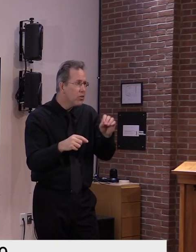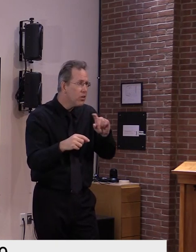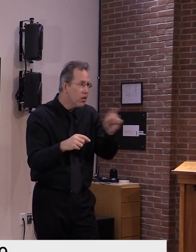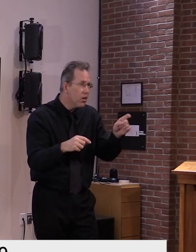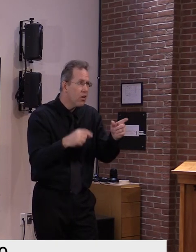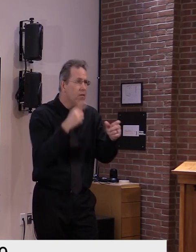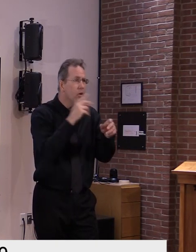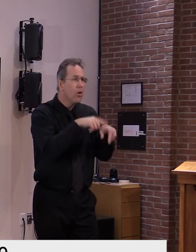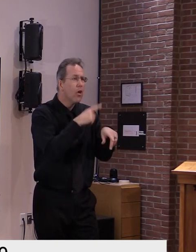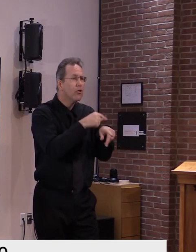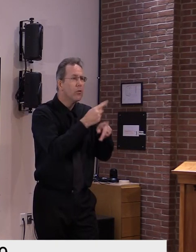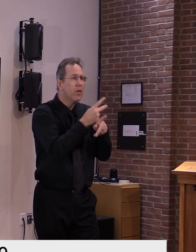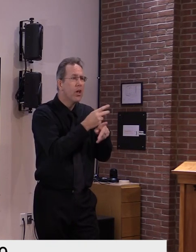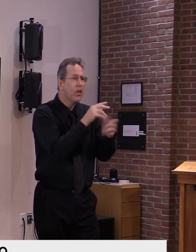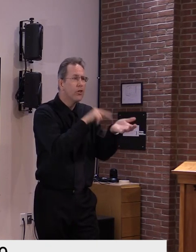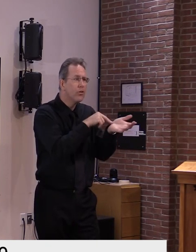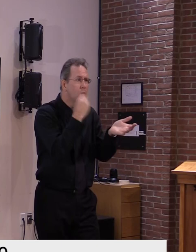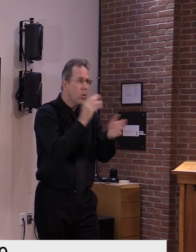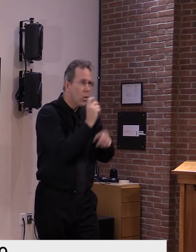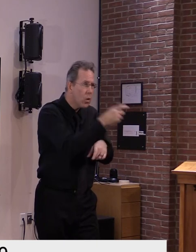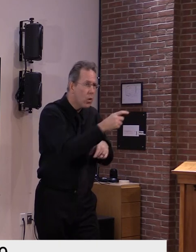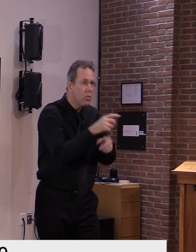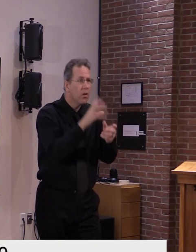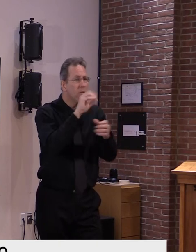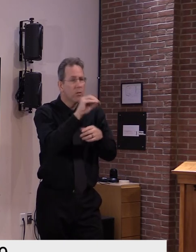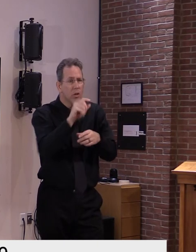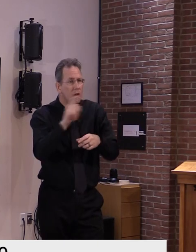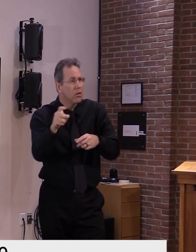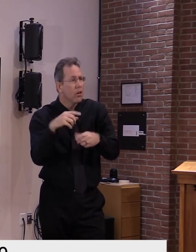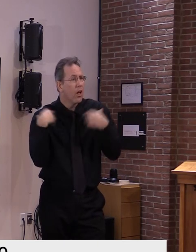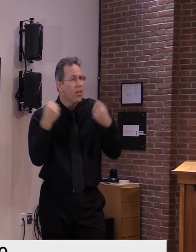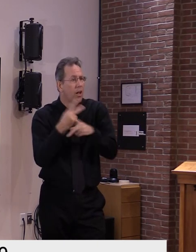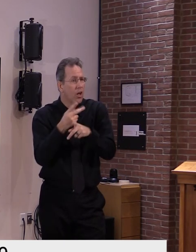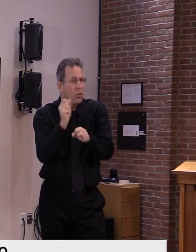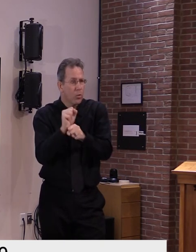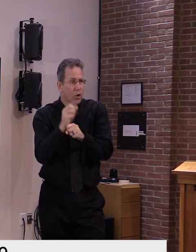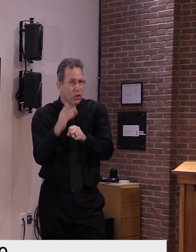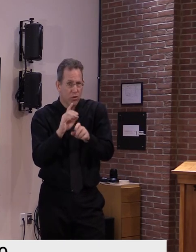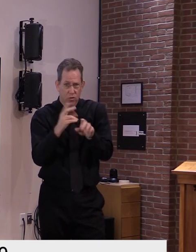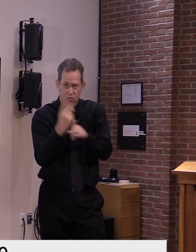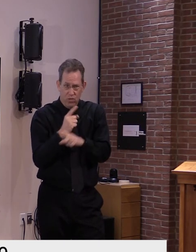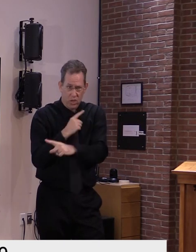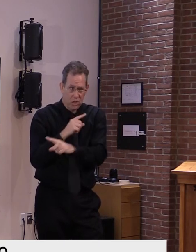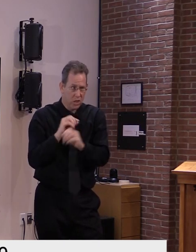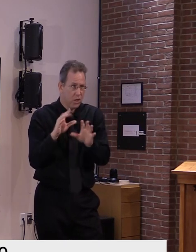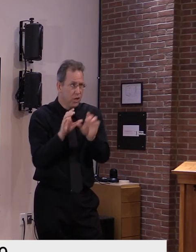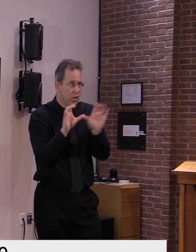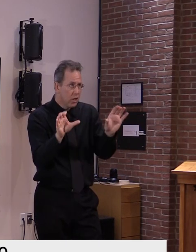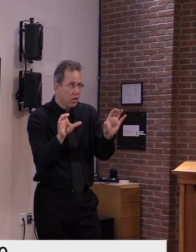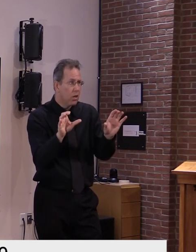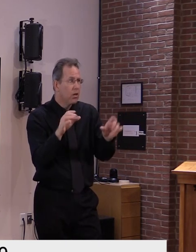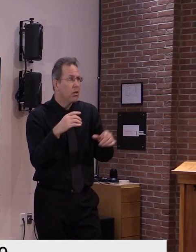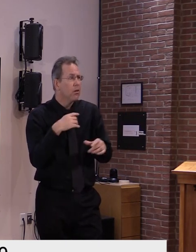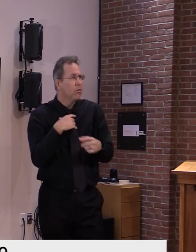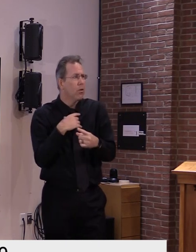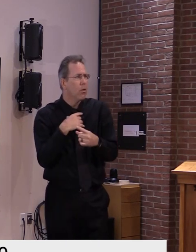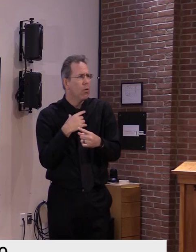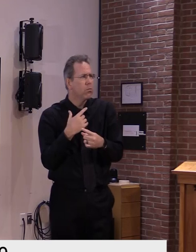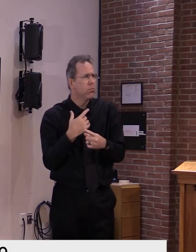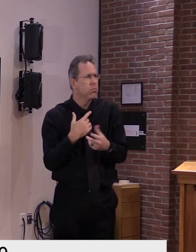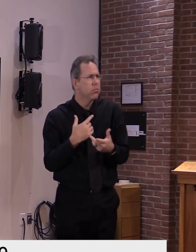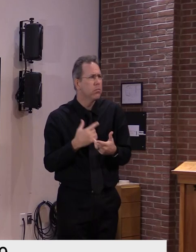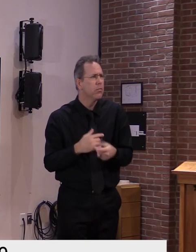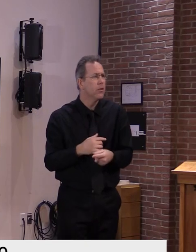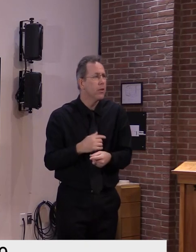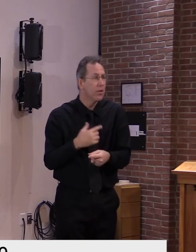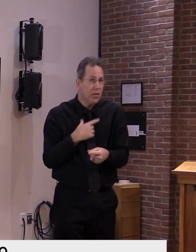long-term care versus healthcare workers? Would that sort of depend on who's asking for it? No, it's not who's asking for